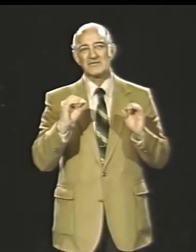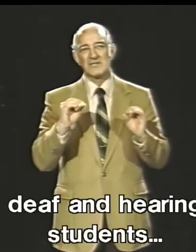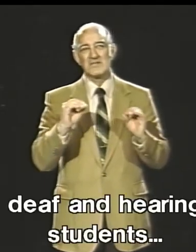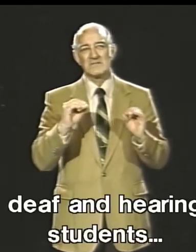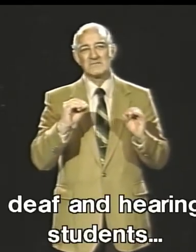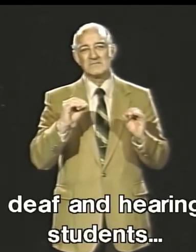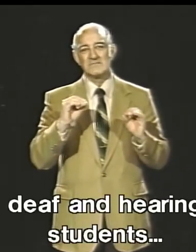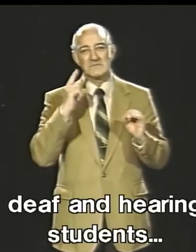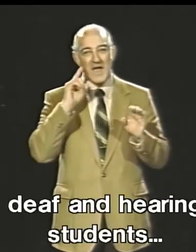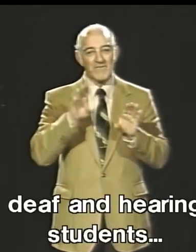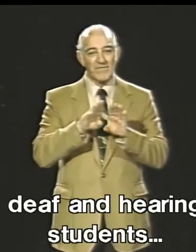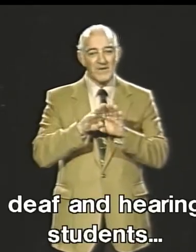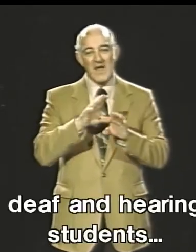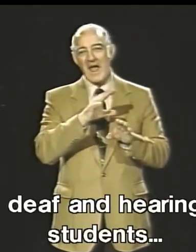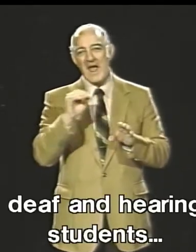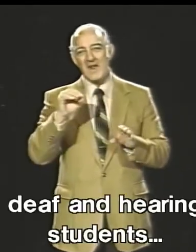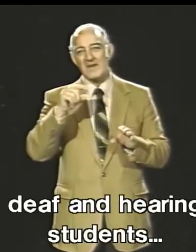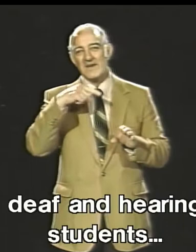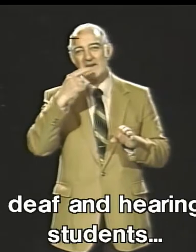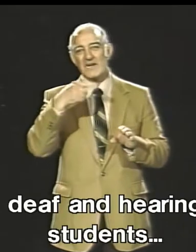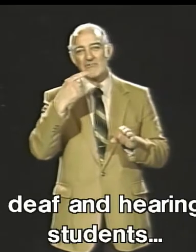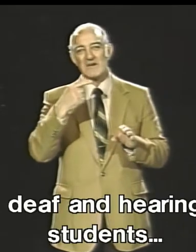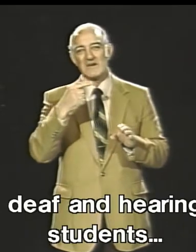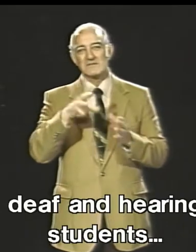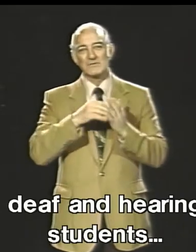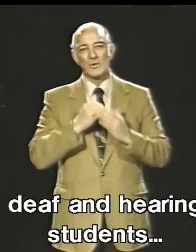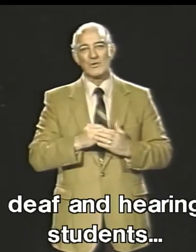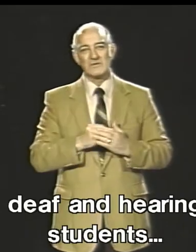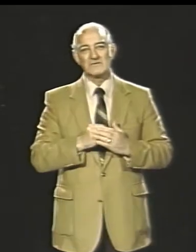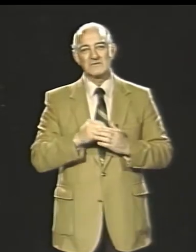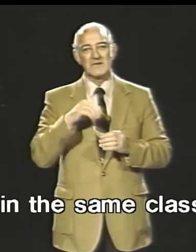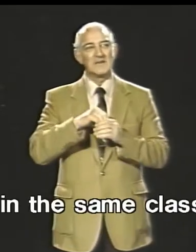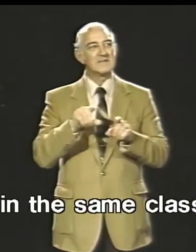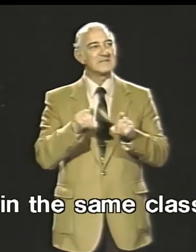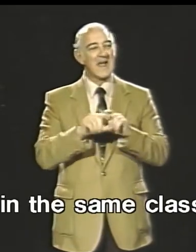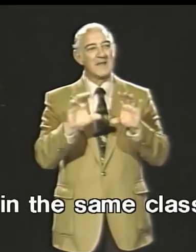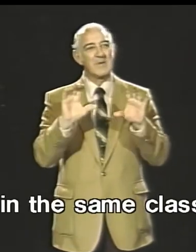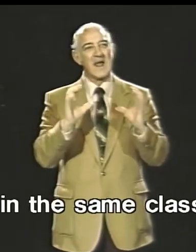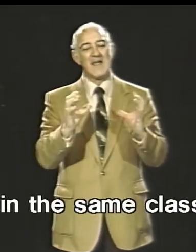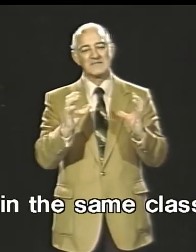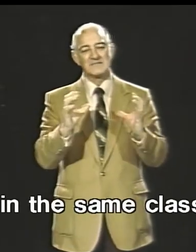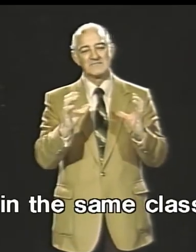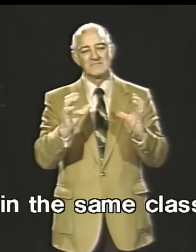I've been teaching deaf and hearing students in the same class.